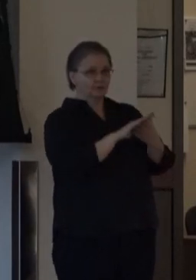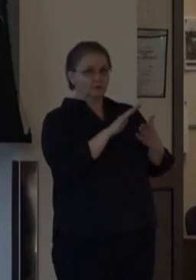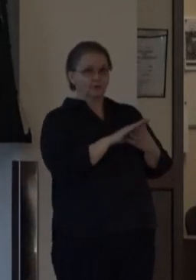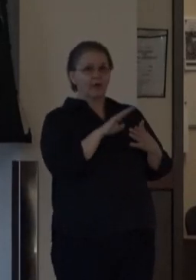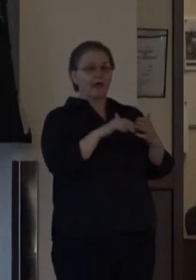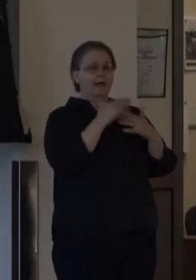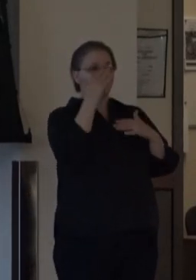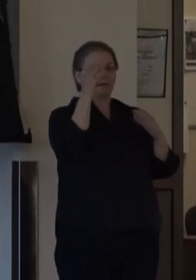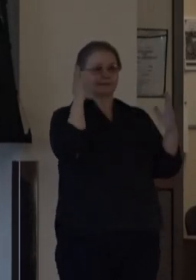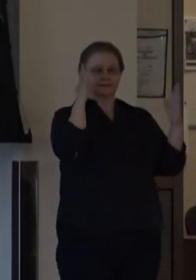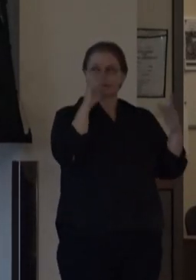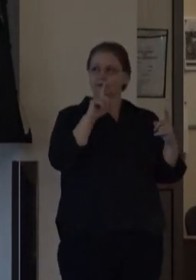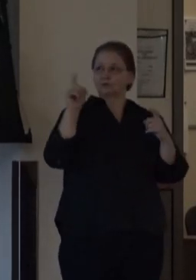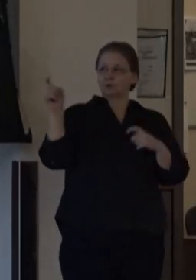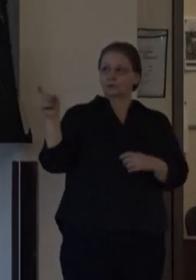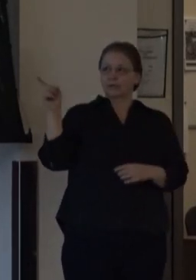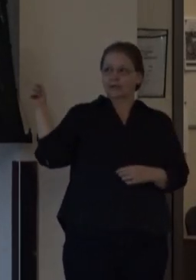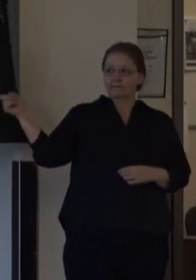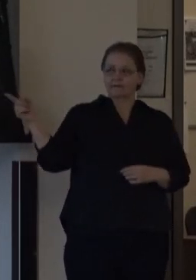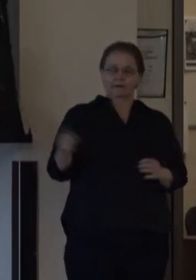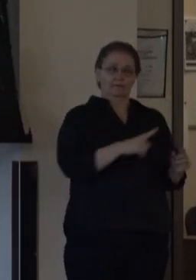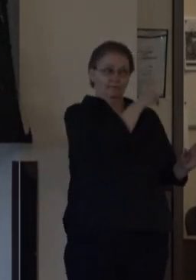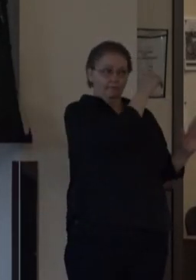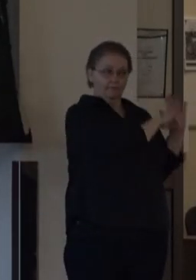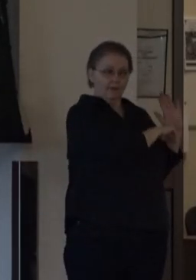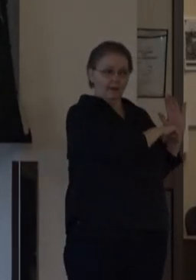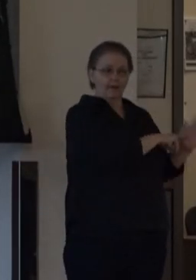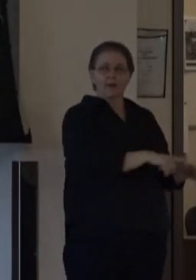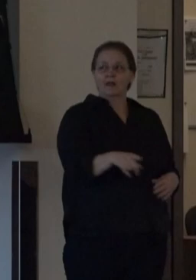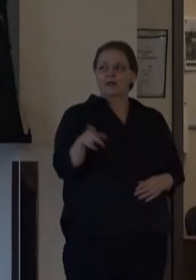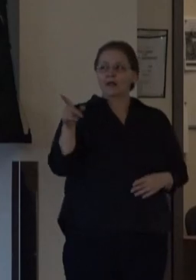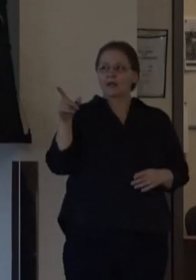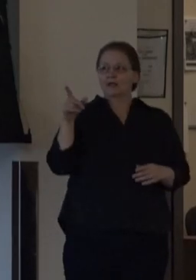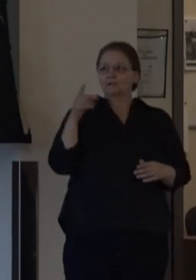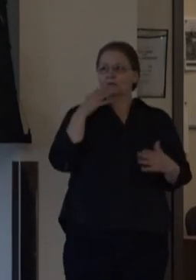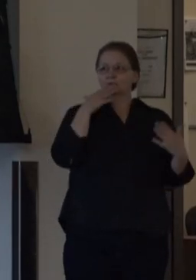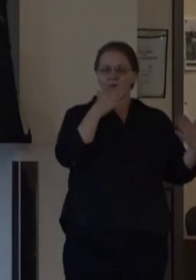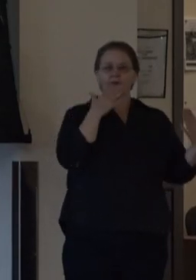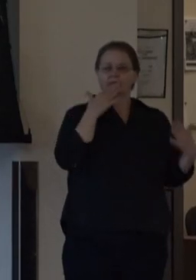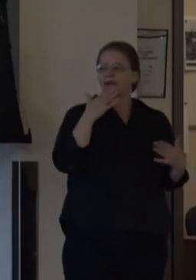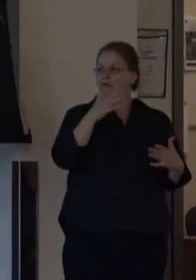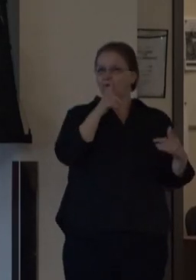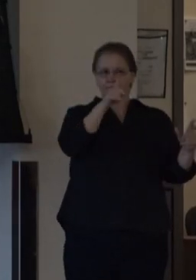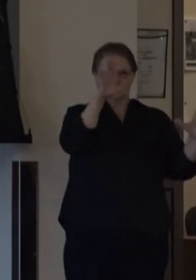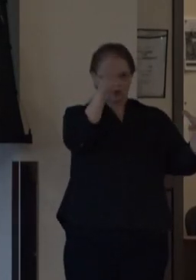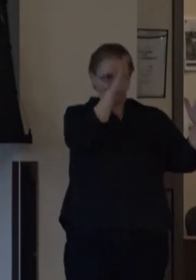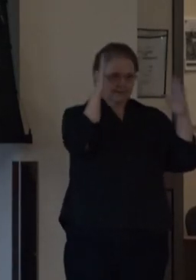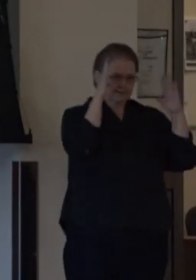attention you gave to Representative Nelson and how much into this. Thank you.